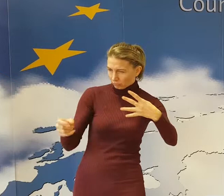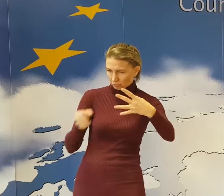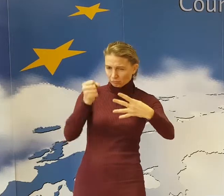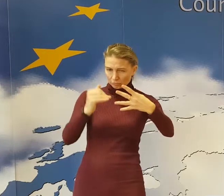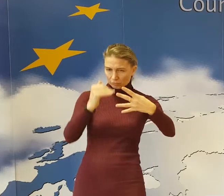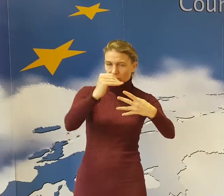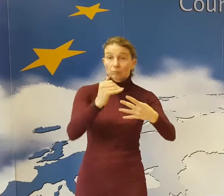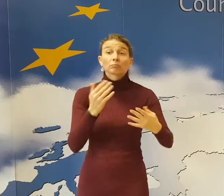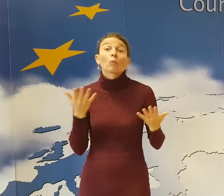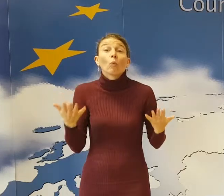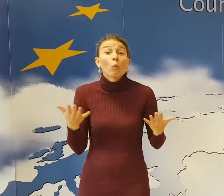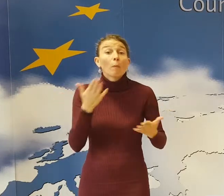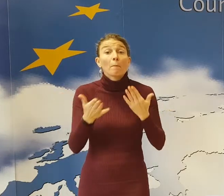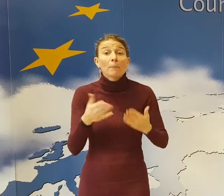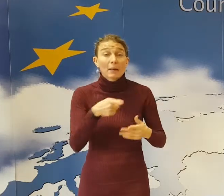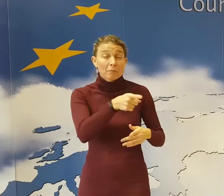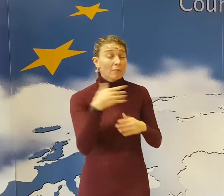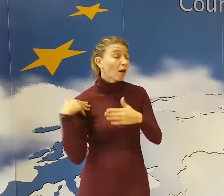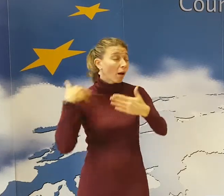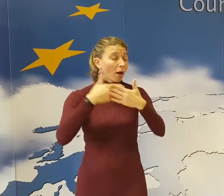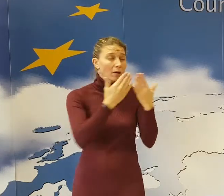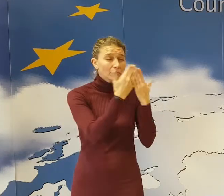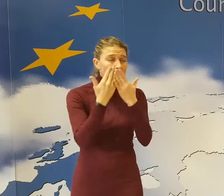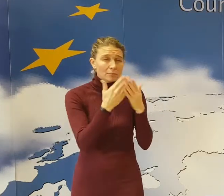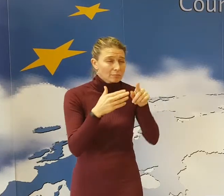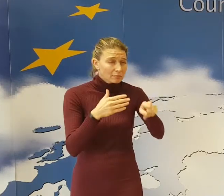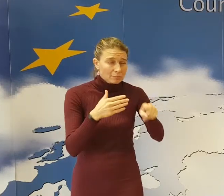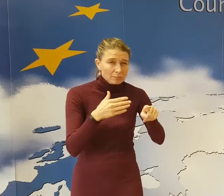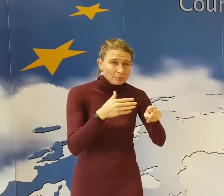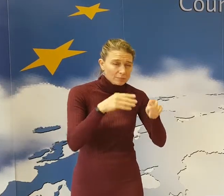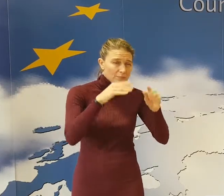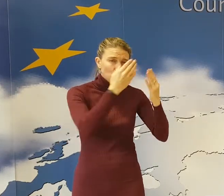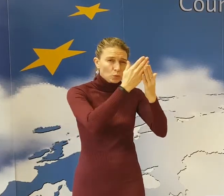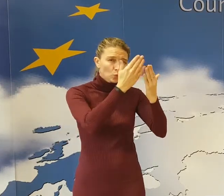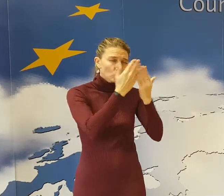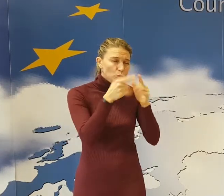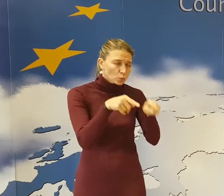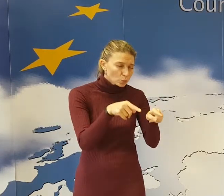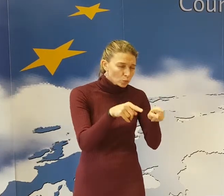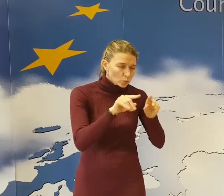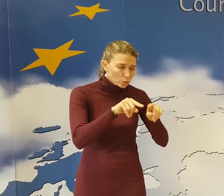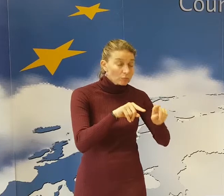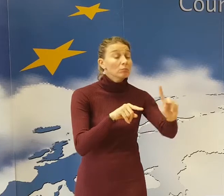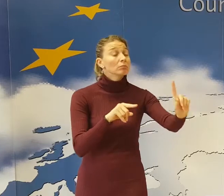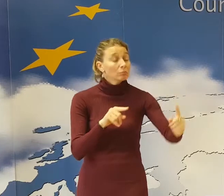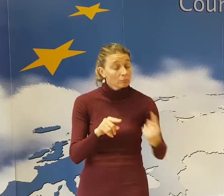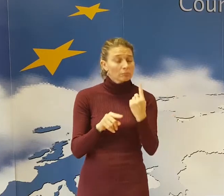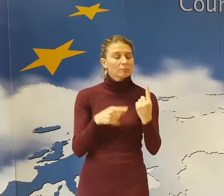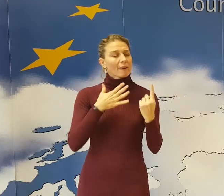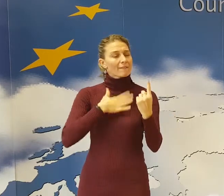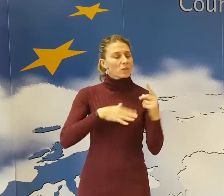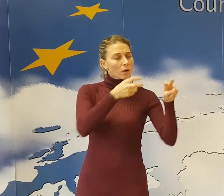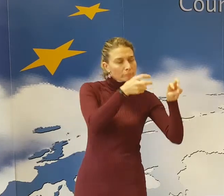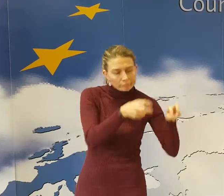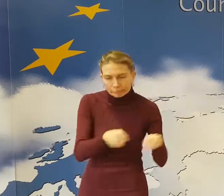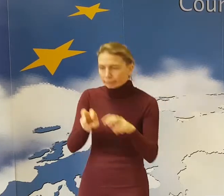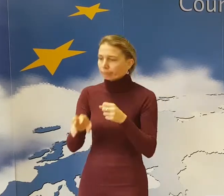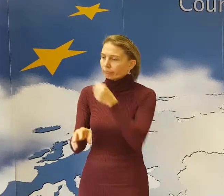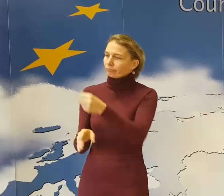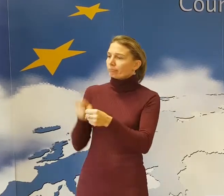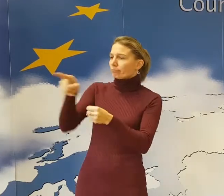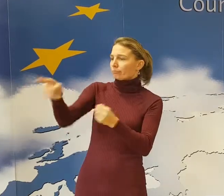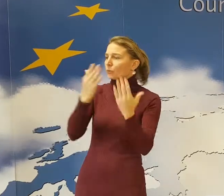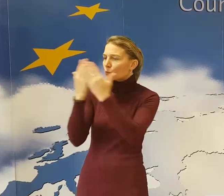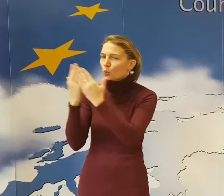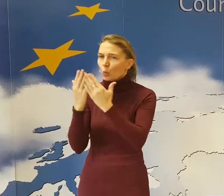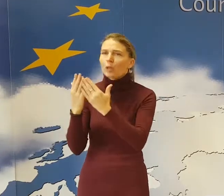wants to transfer to your program, but you don't know how his or her sign language skills are. So you want to do a placement test to see